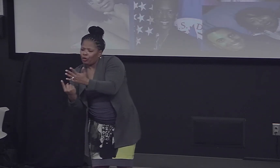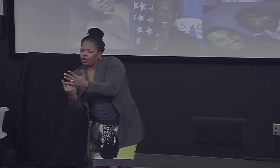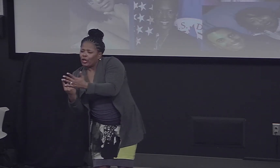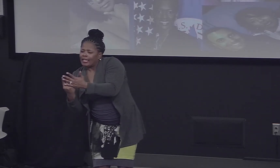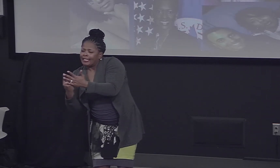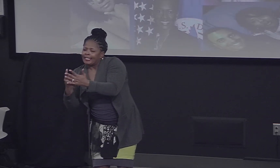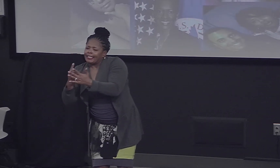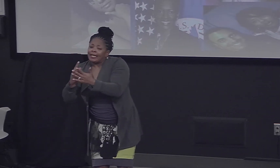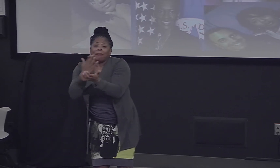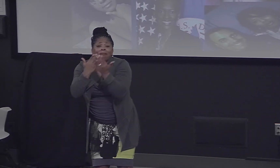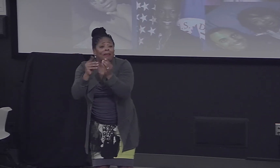bring students in?